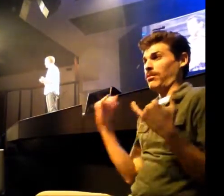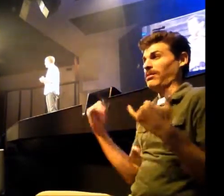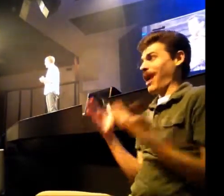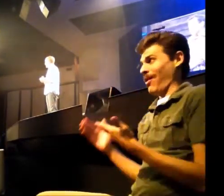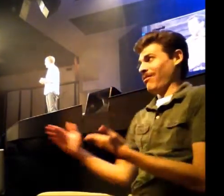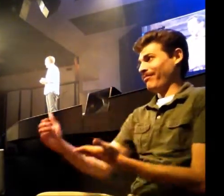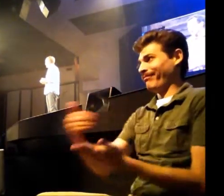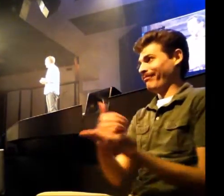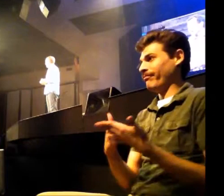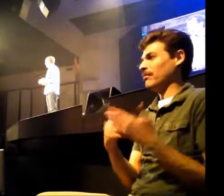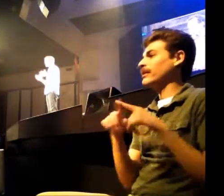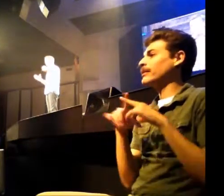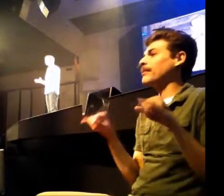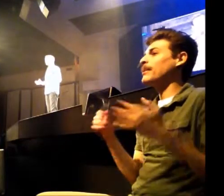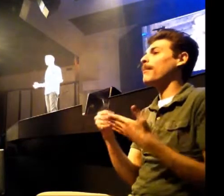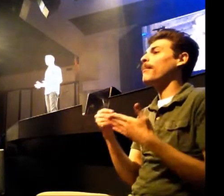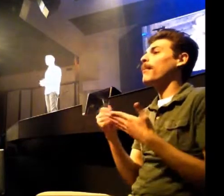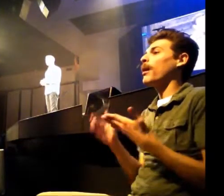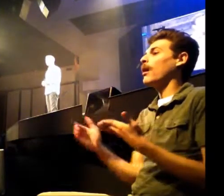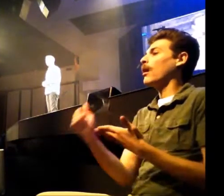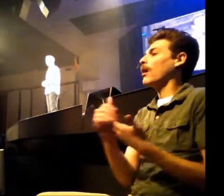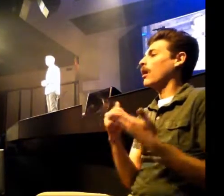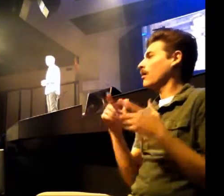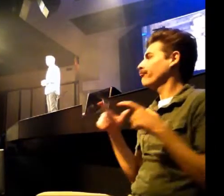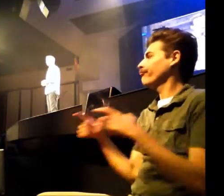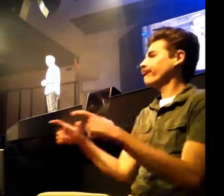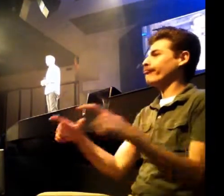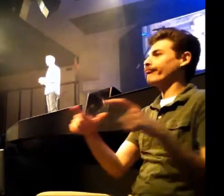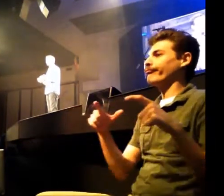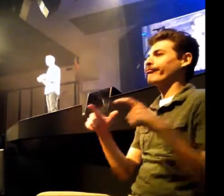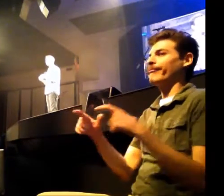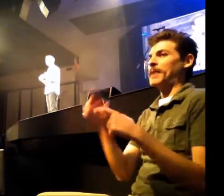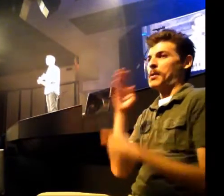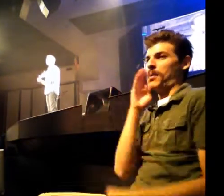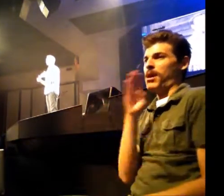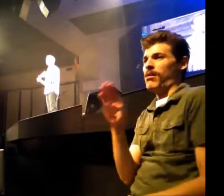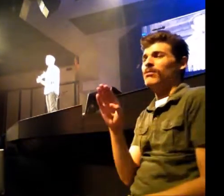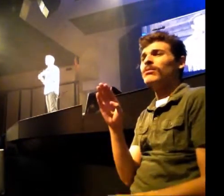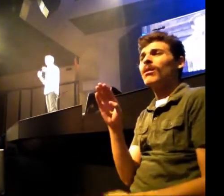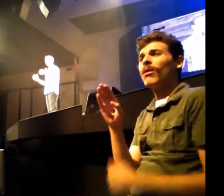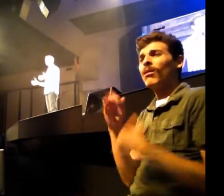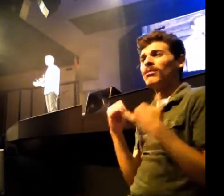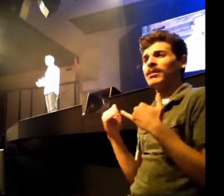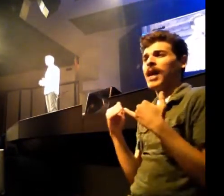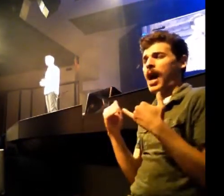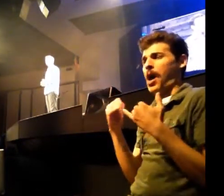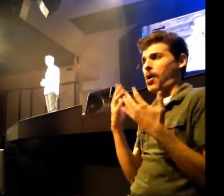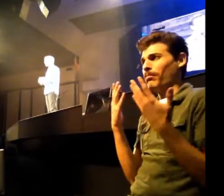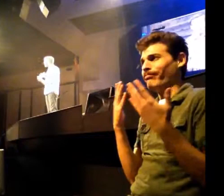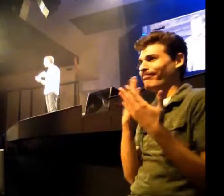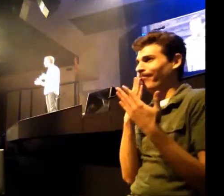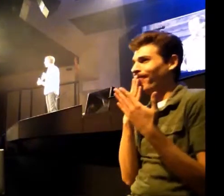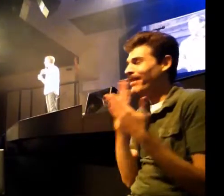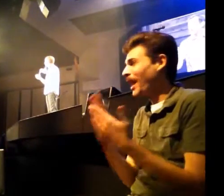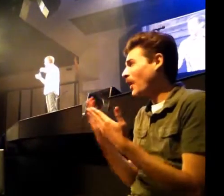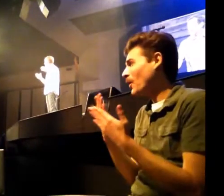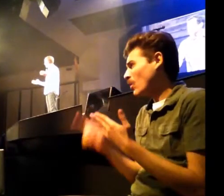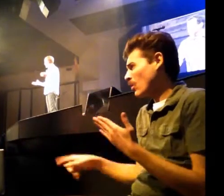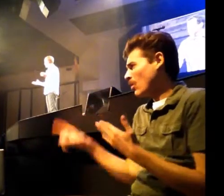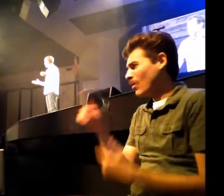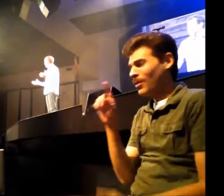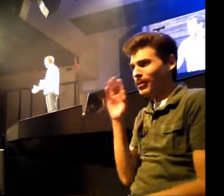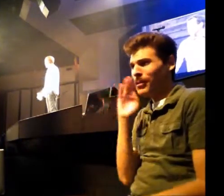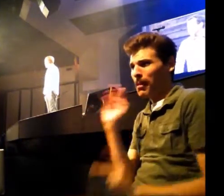place, let me just say thank you to all of you who take that step of supporting this church and what it's about and what